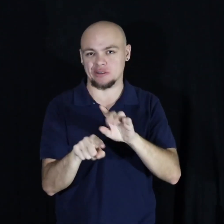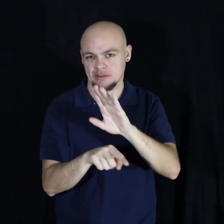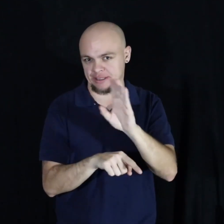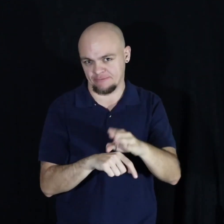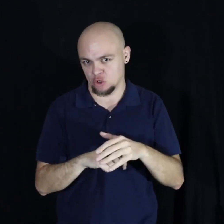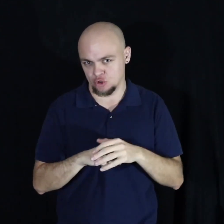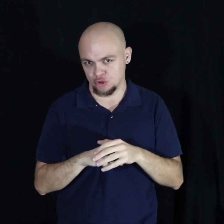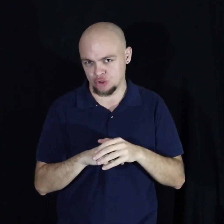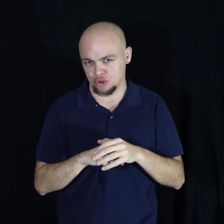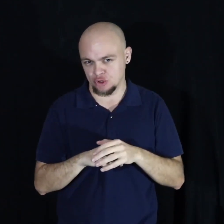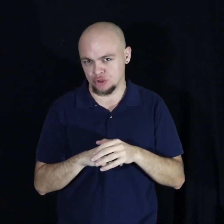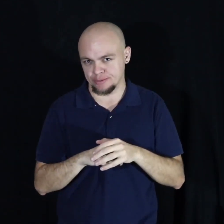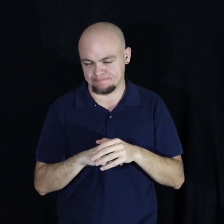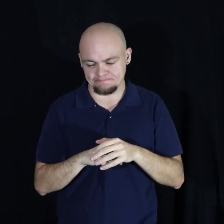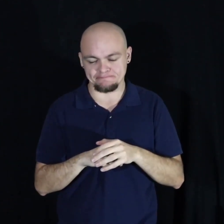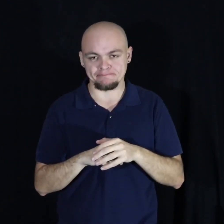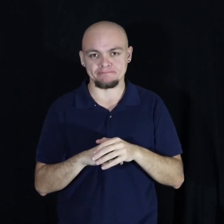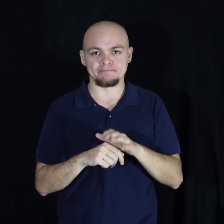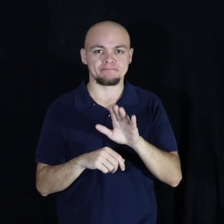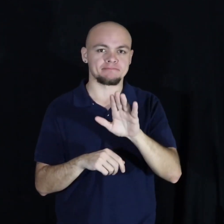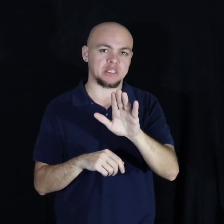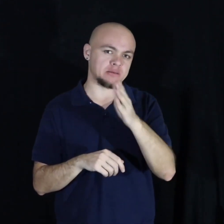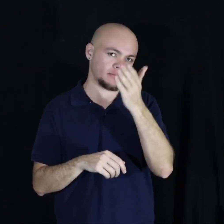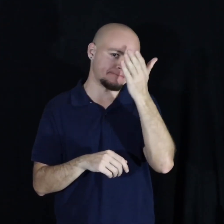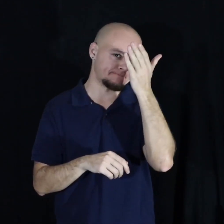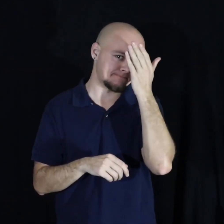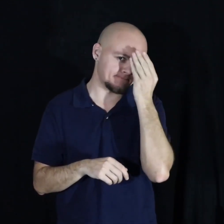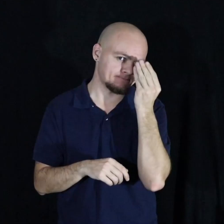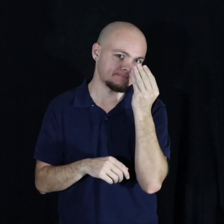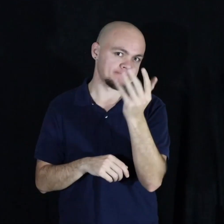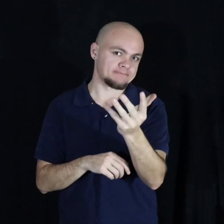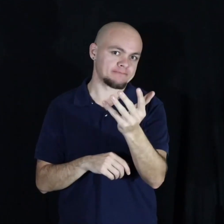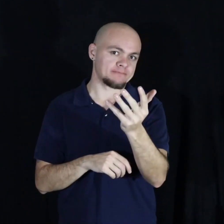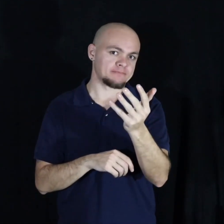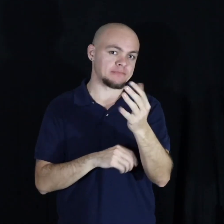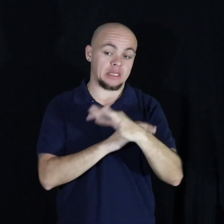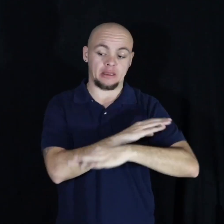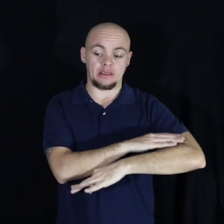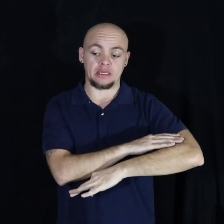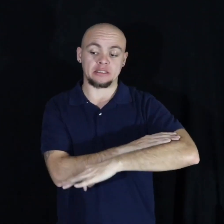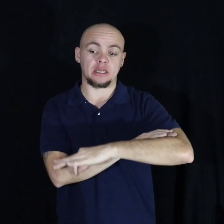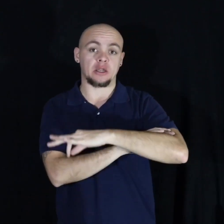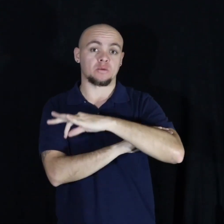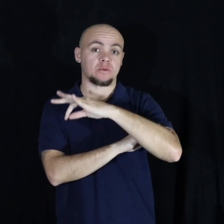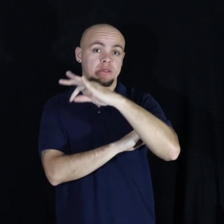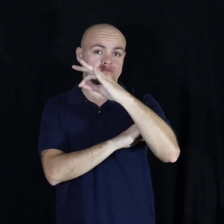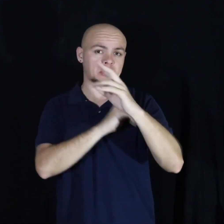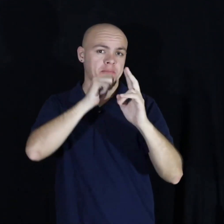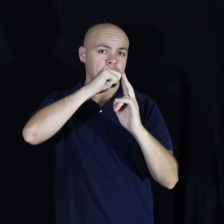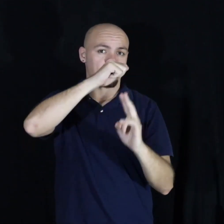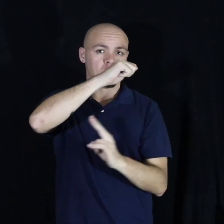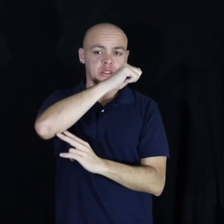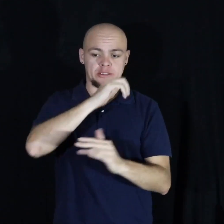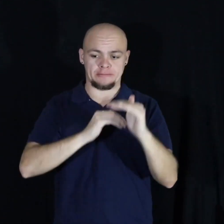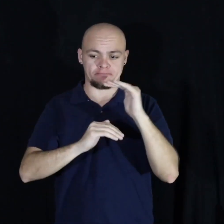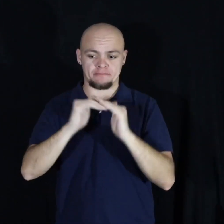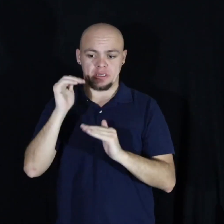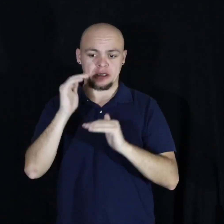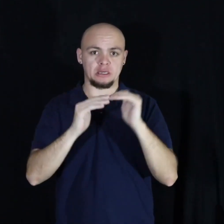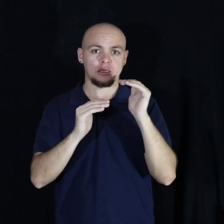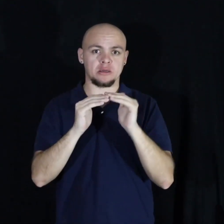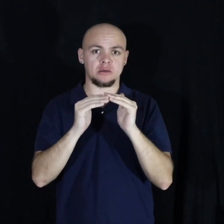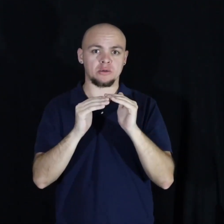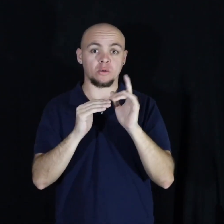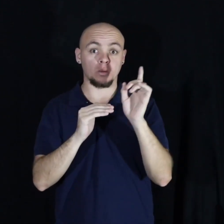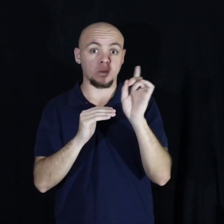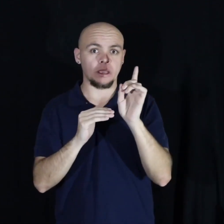So I want to leave you with this. The sun rises and we build bridges in the directions that we want